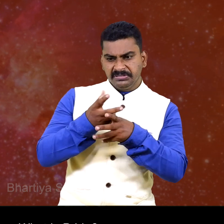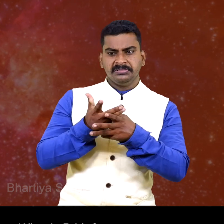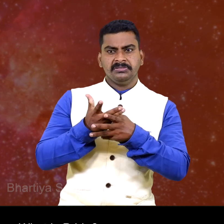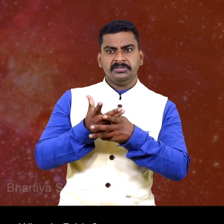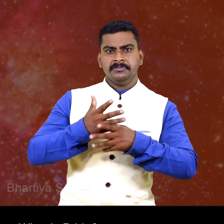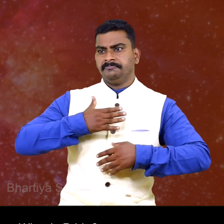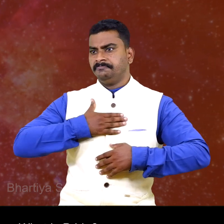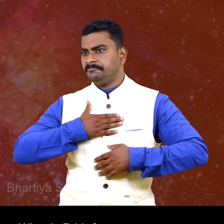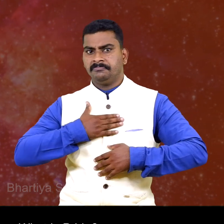What is pride?